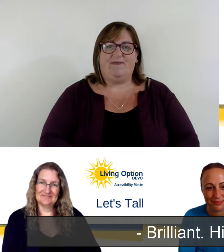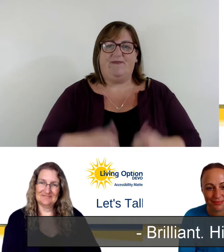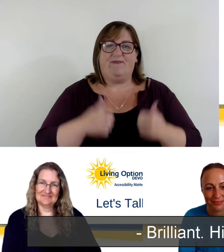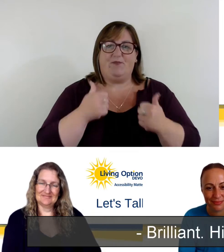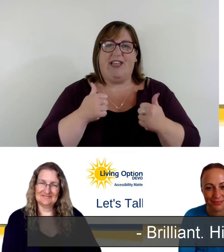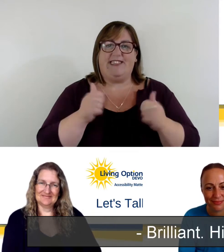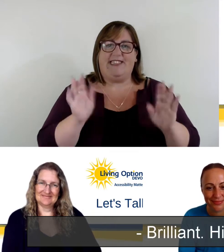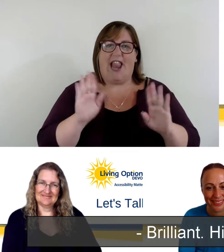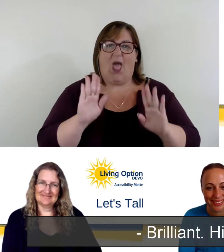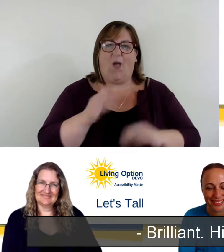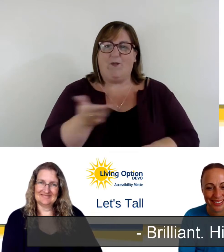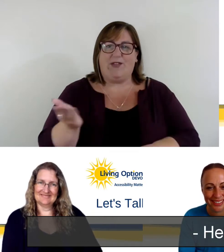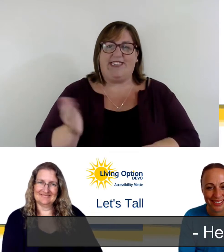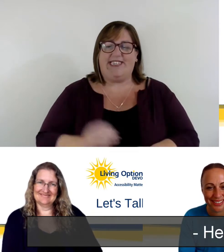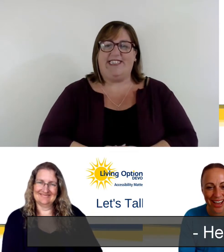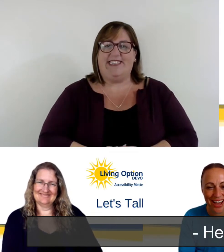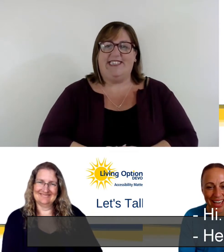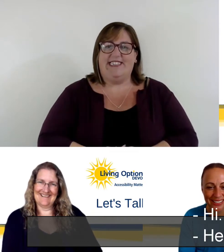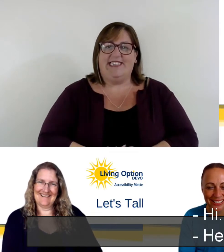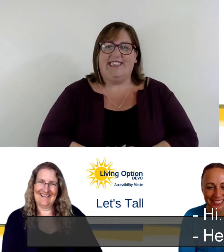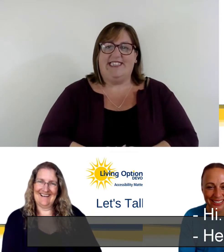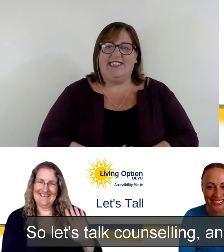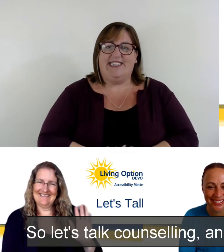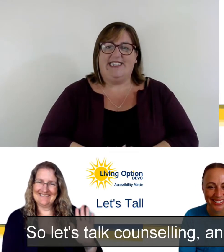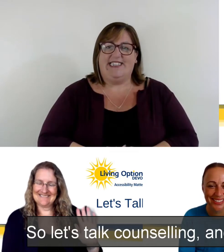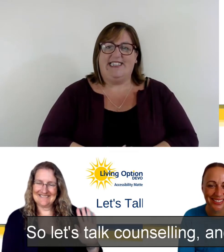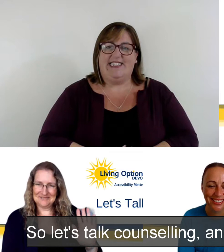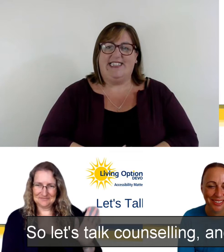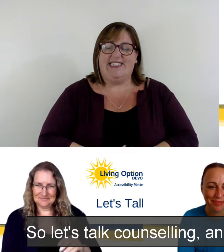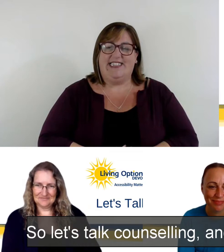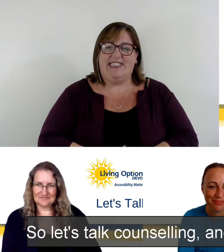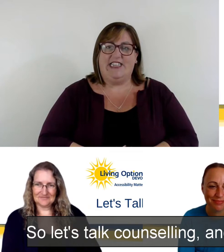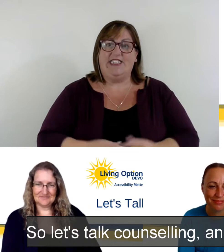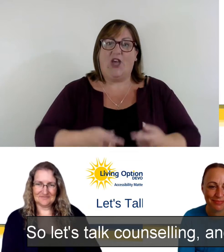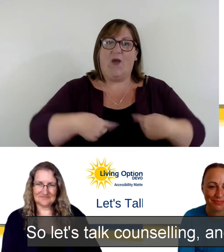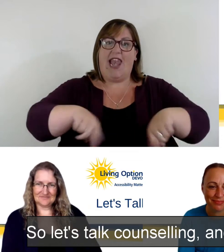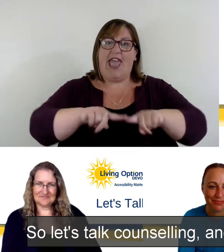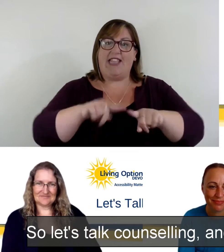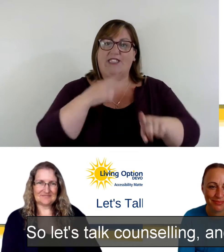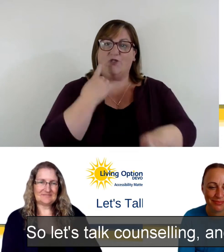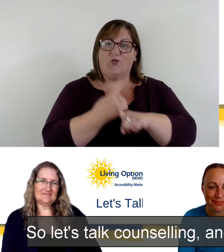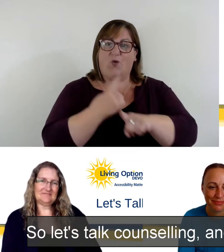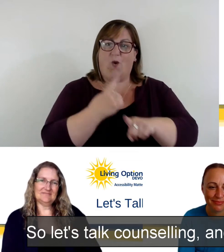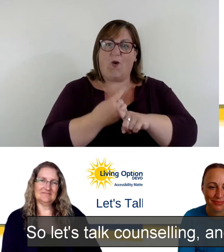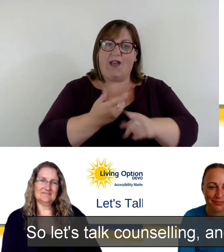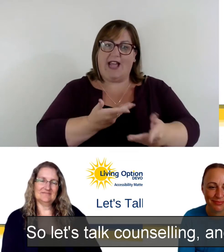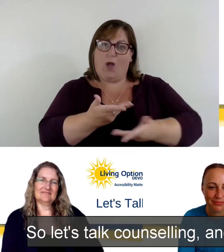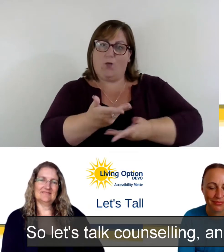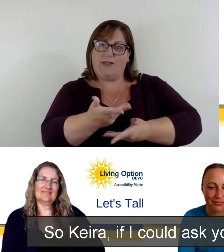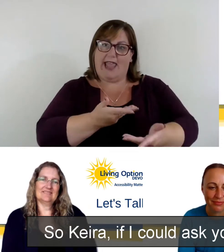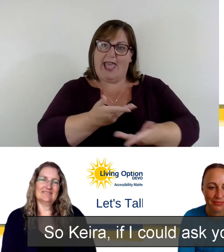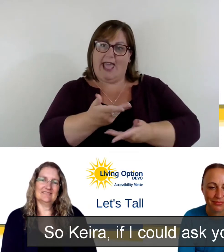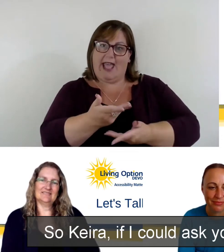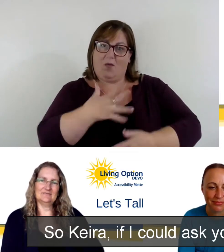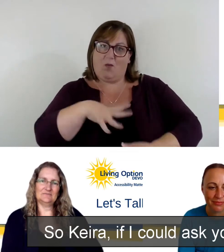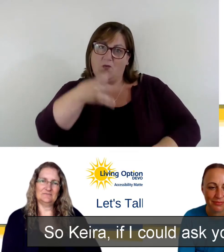Brilliant. Hi everyone. Hello. Hello. So let's talk counselling and let's learn more about it.